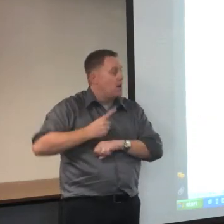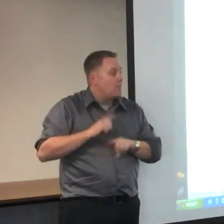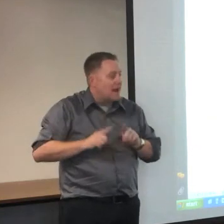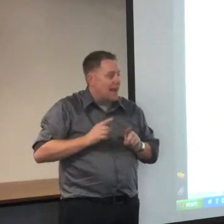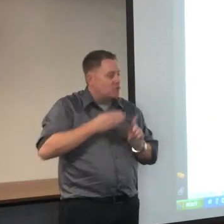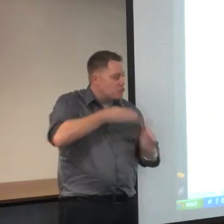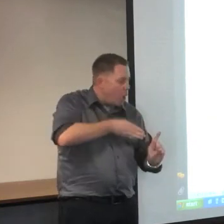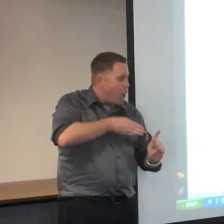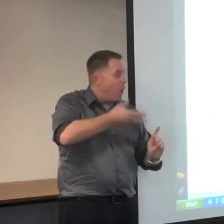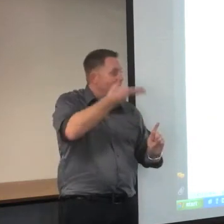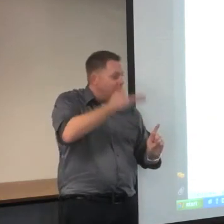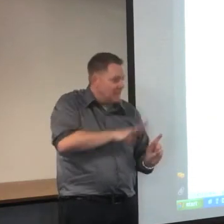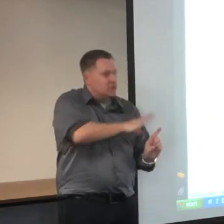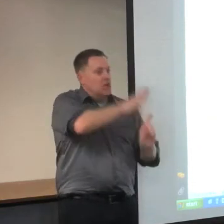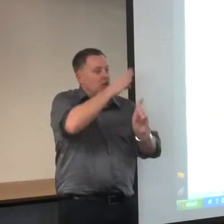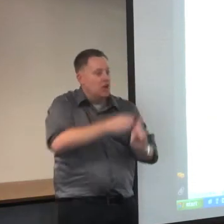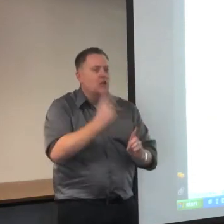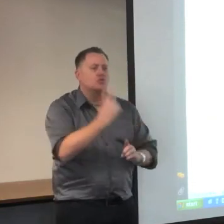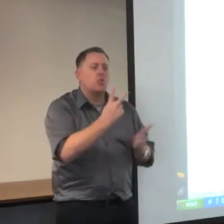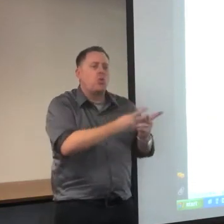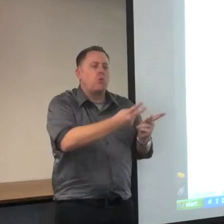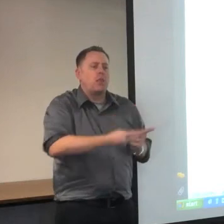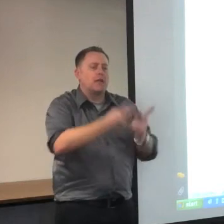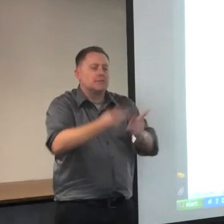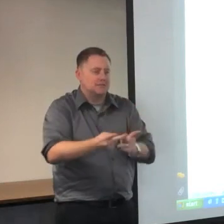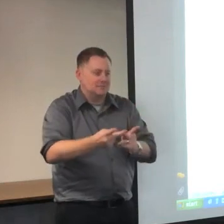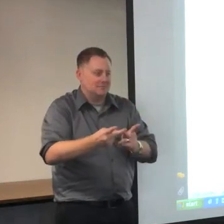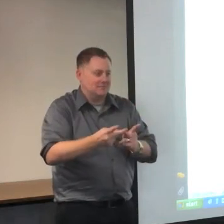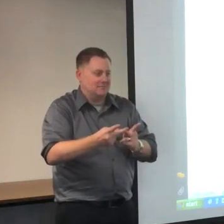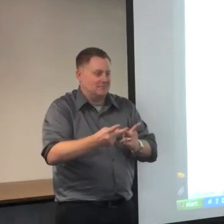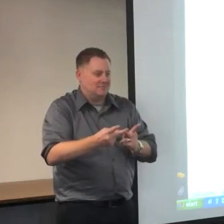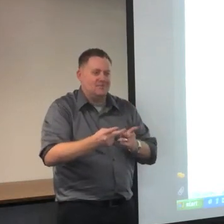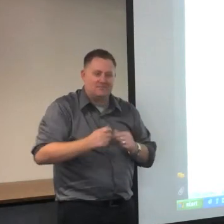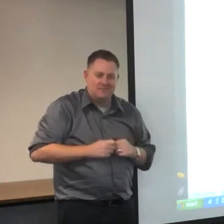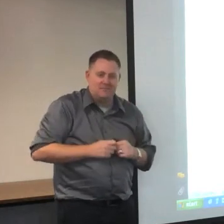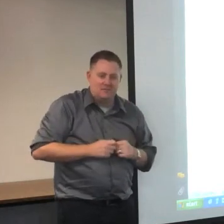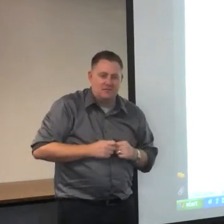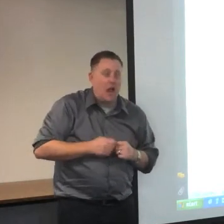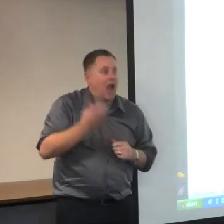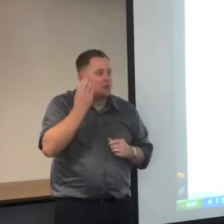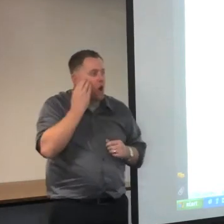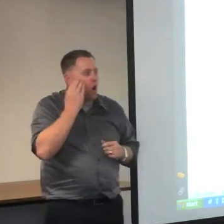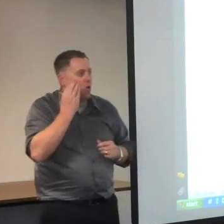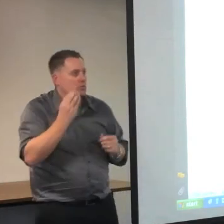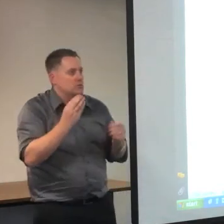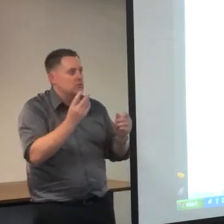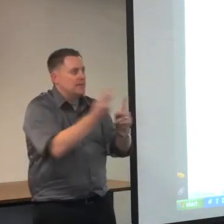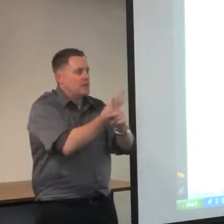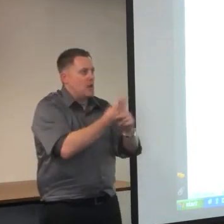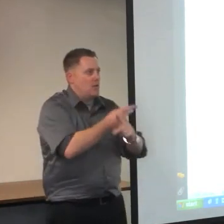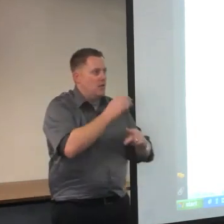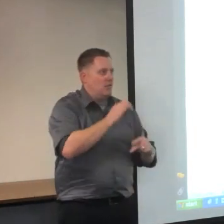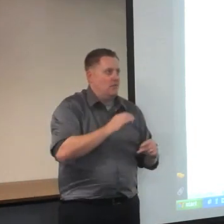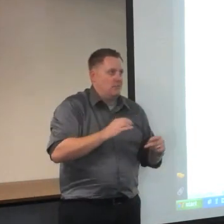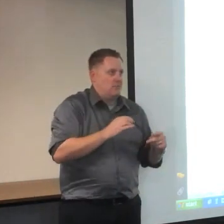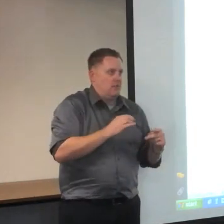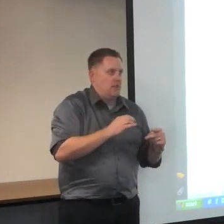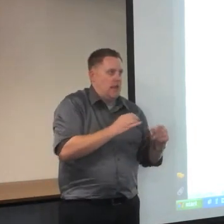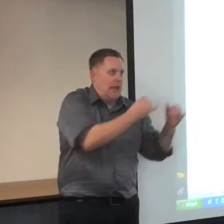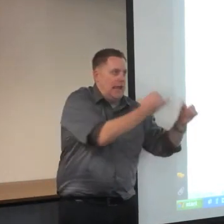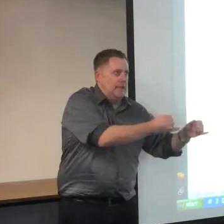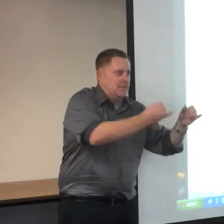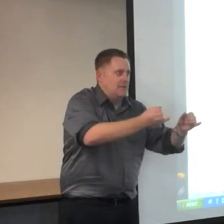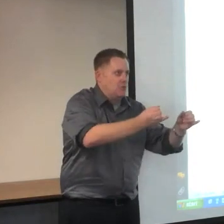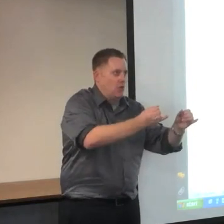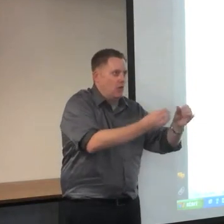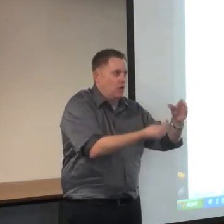that creative thinking outside of the box. So I know it's a jump to equate